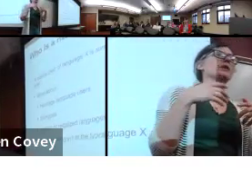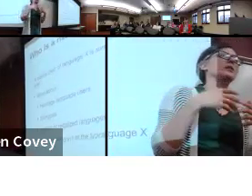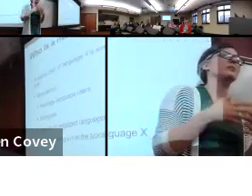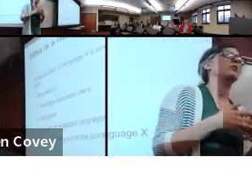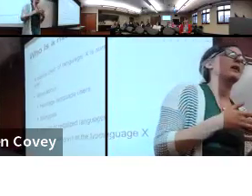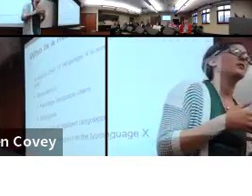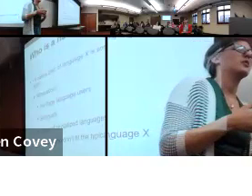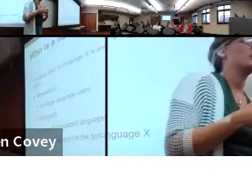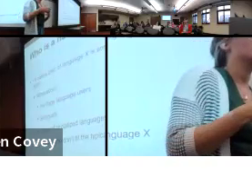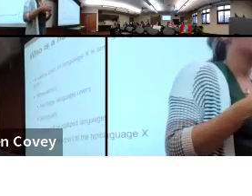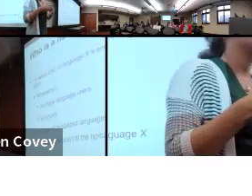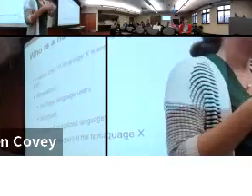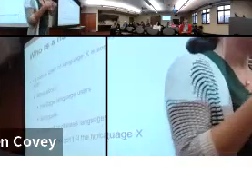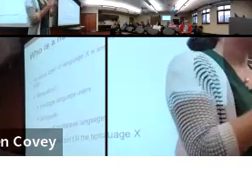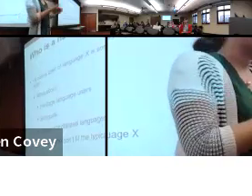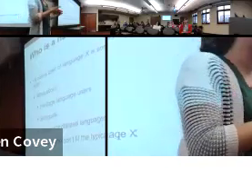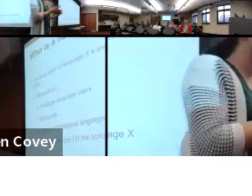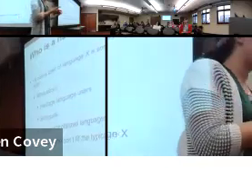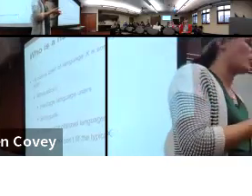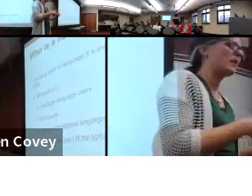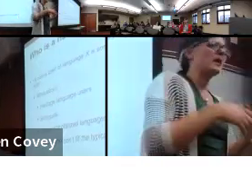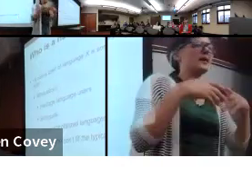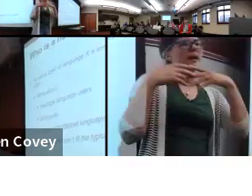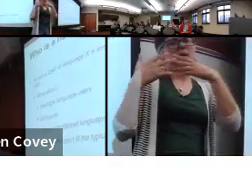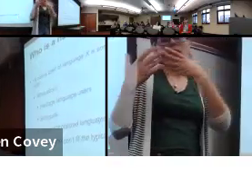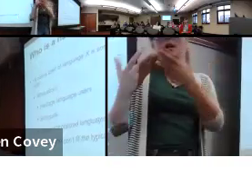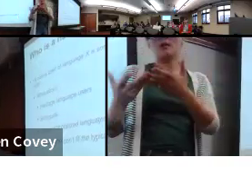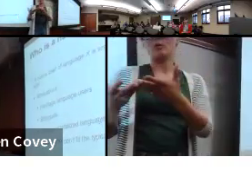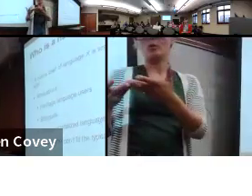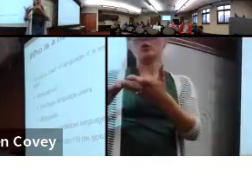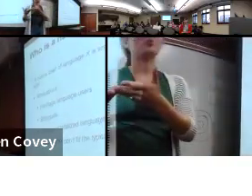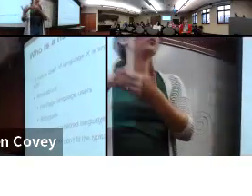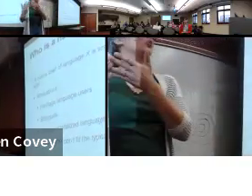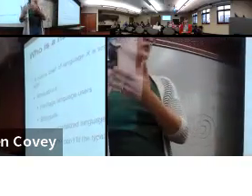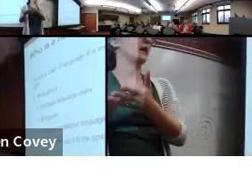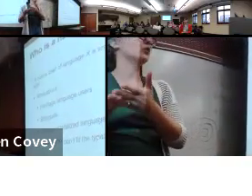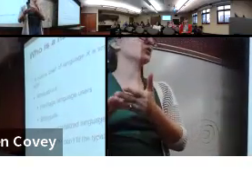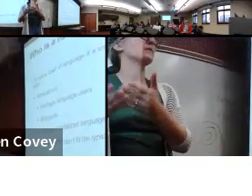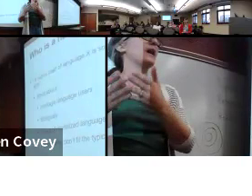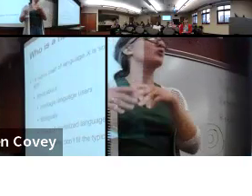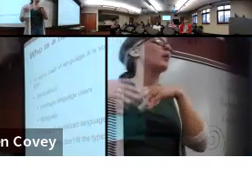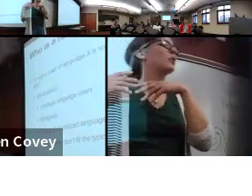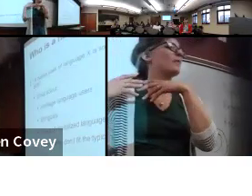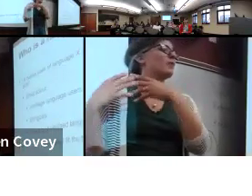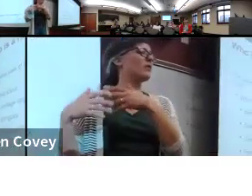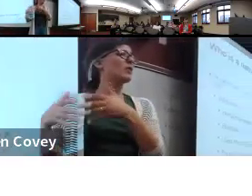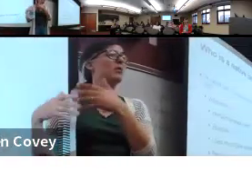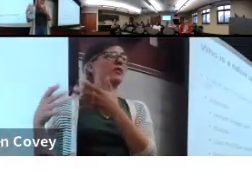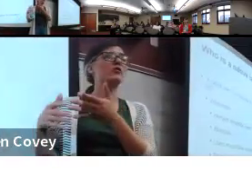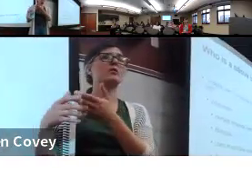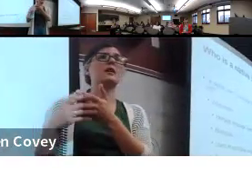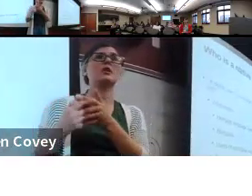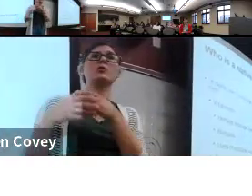could be a typical case in the US where it's Spanish in the home, and then going to school, you learn English, and you become very,